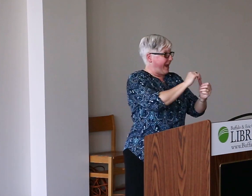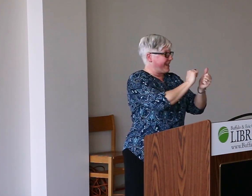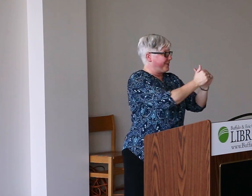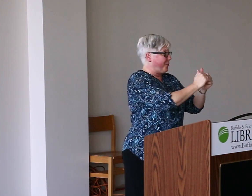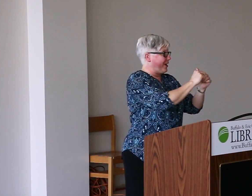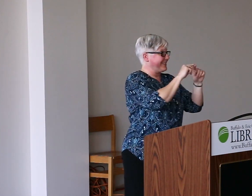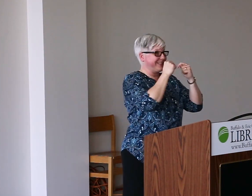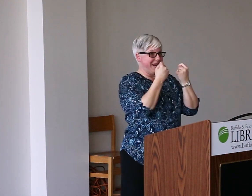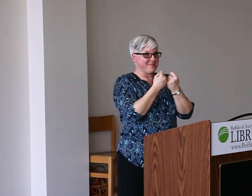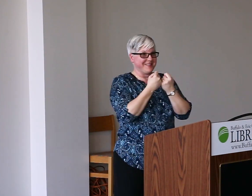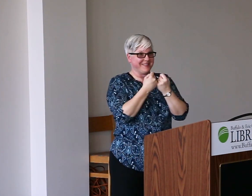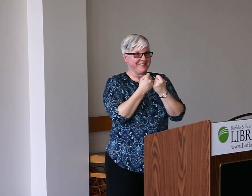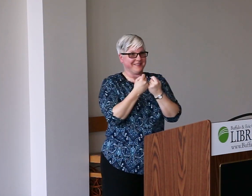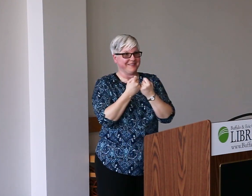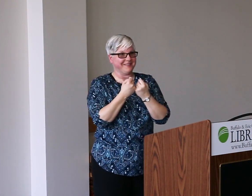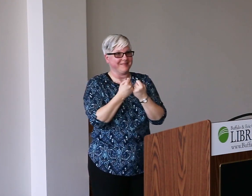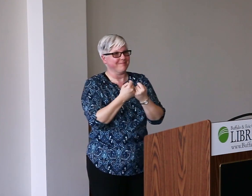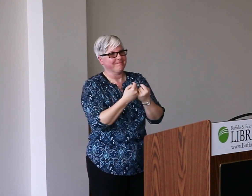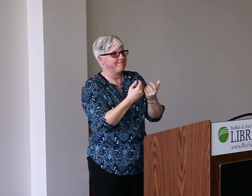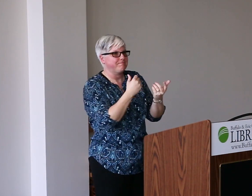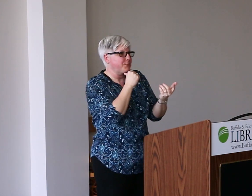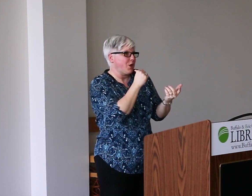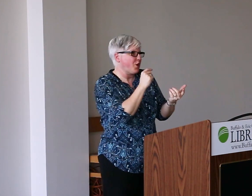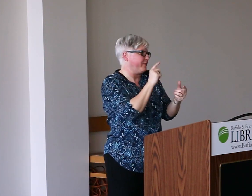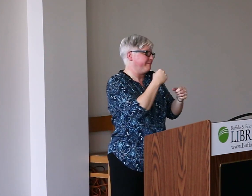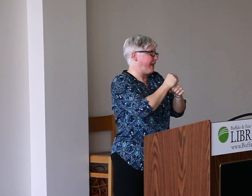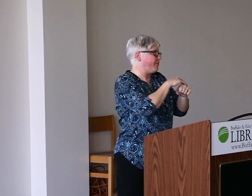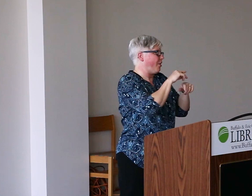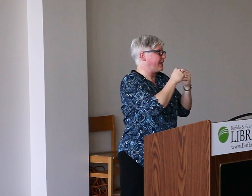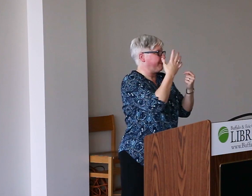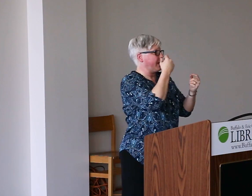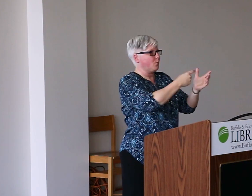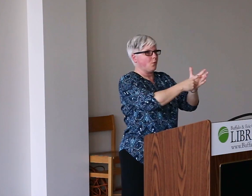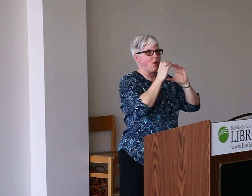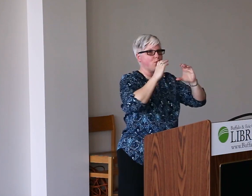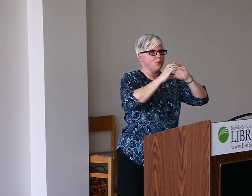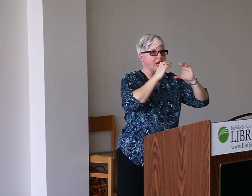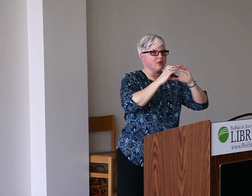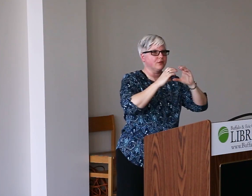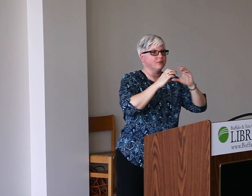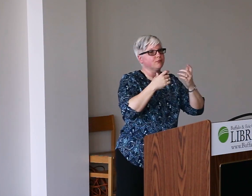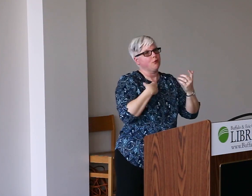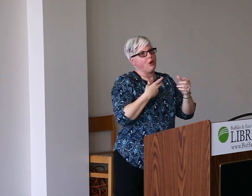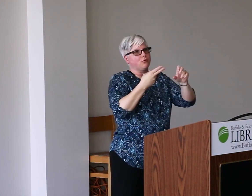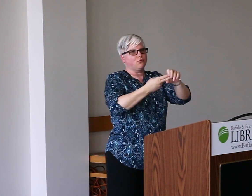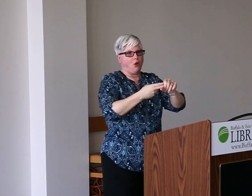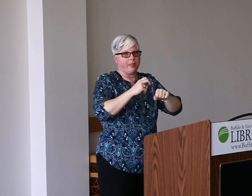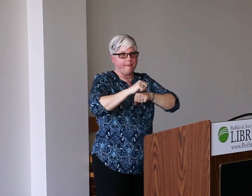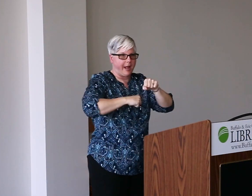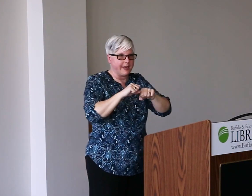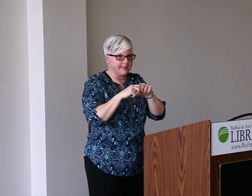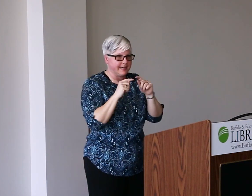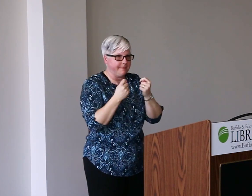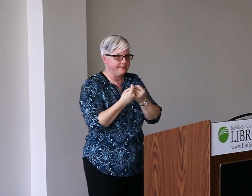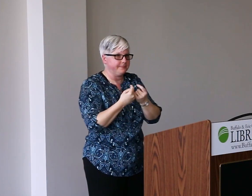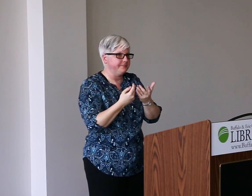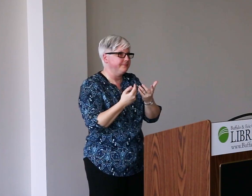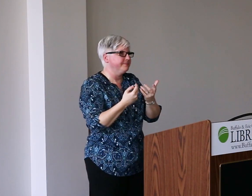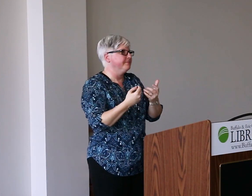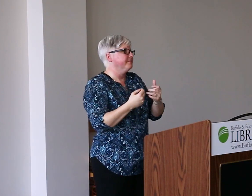I tried to participate in sports teams. I couldn't make it on the team because it required communication. So I joined